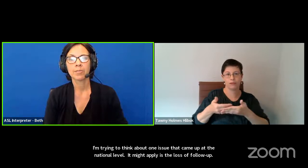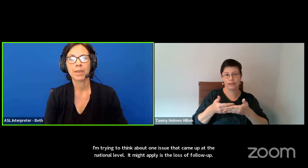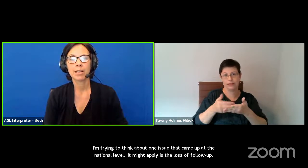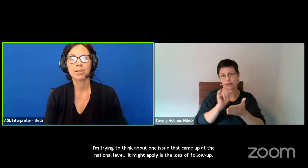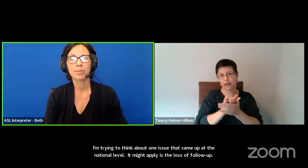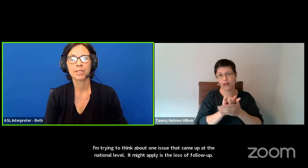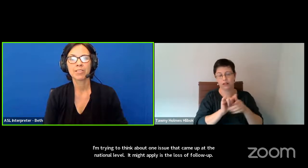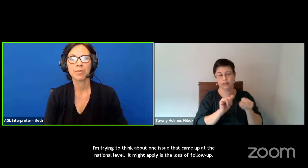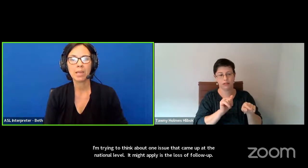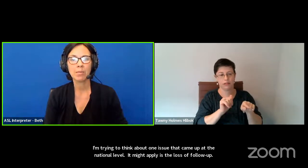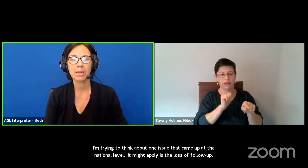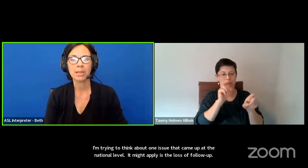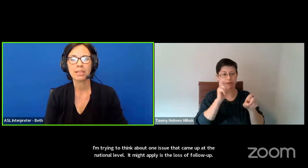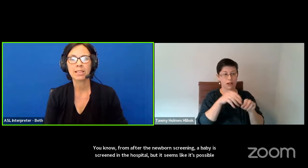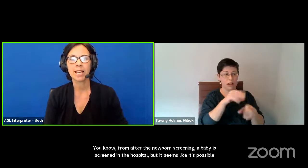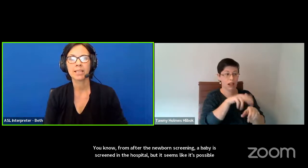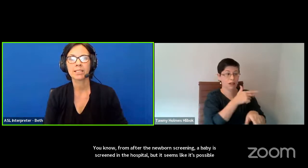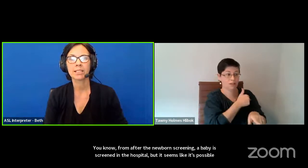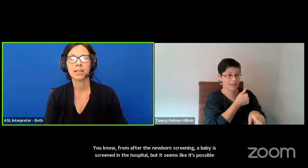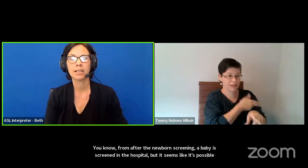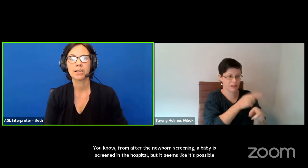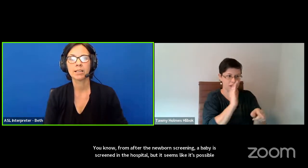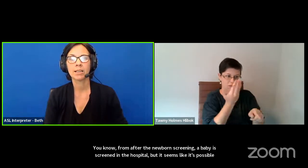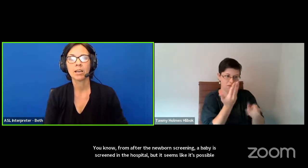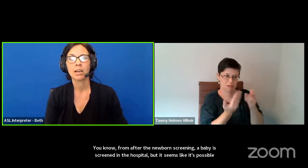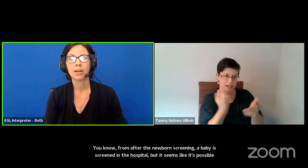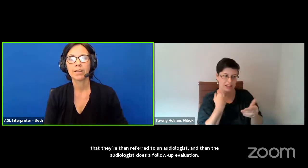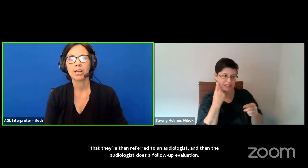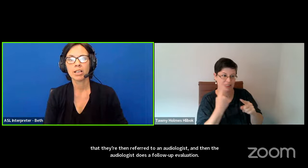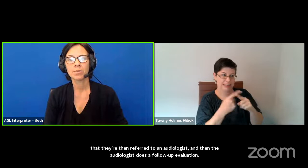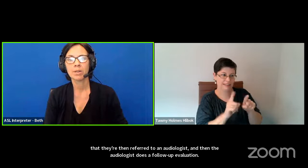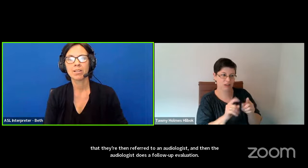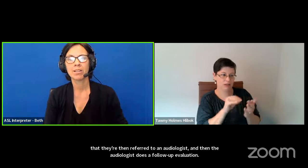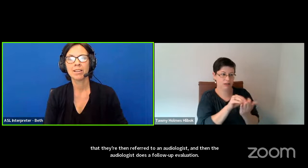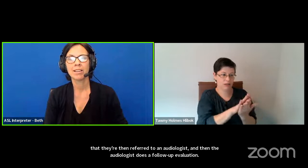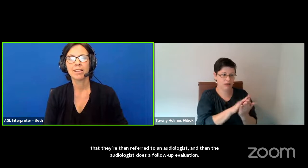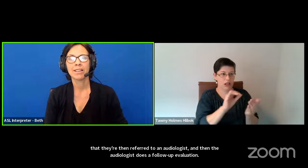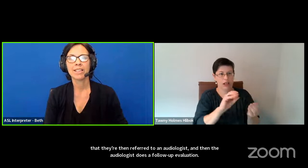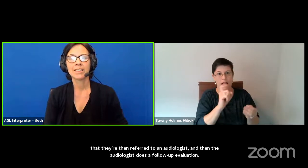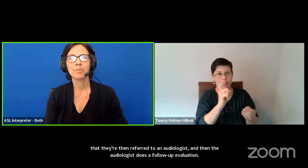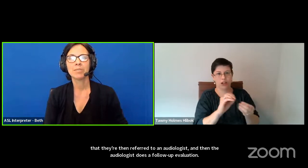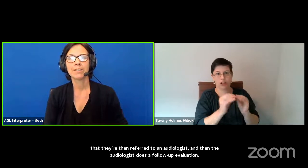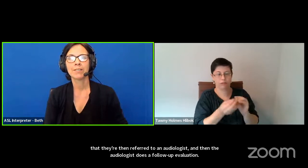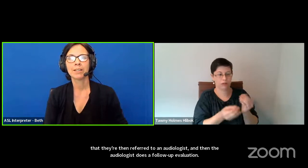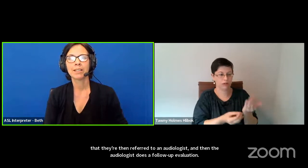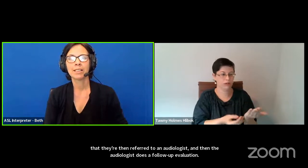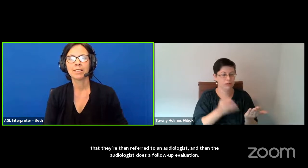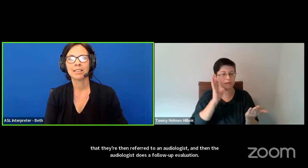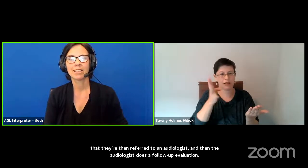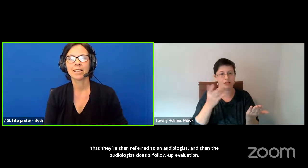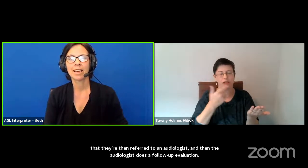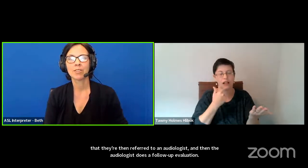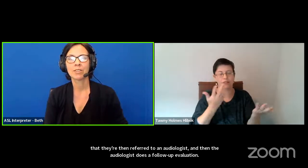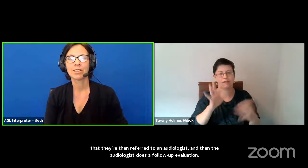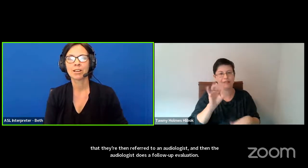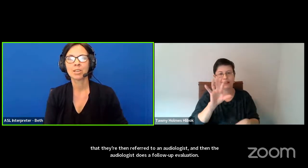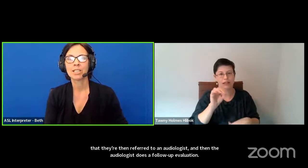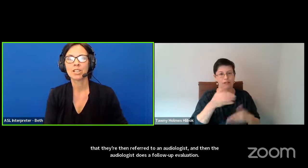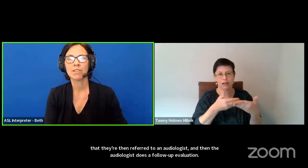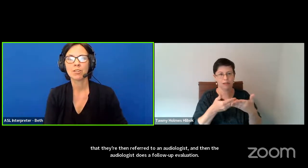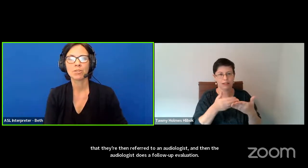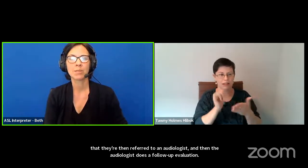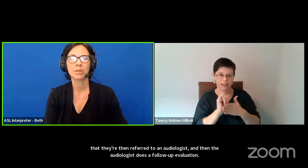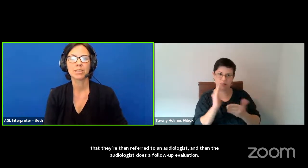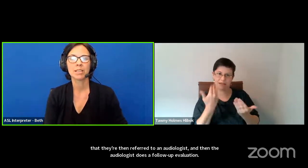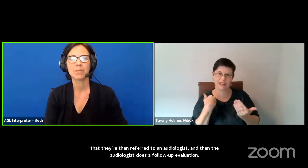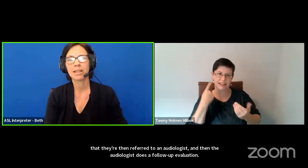the medical numbers of babies that are in the hospital, they seem differently. I don't know, the